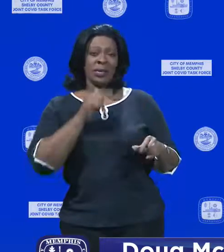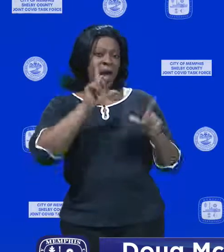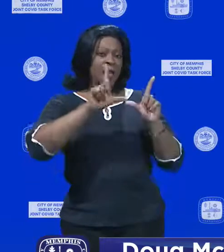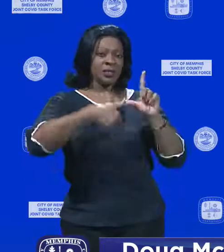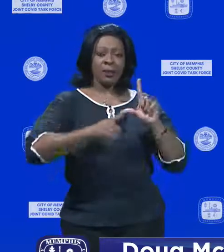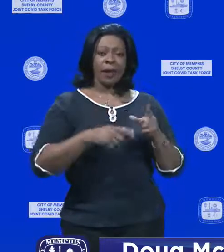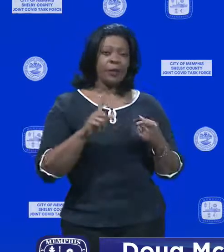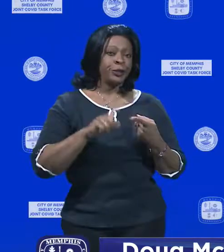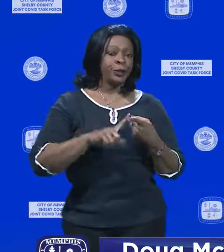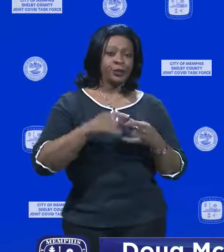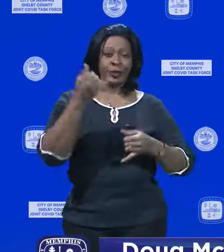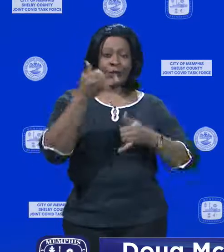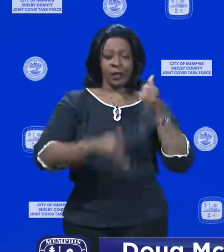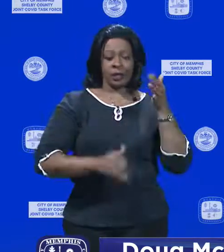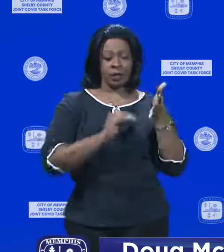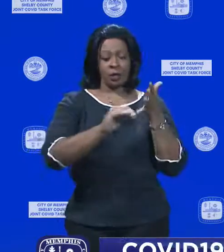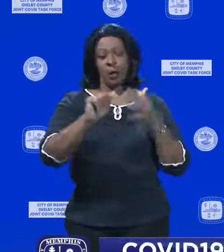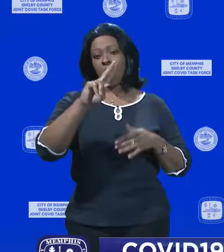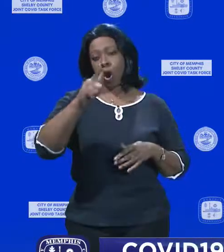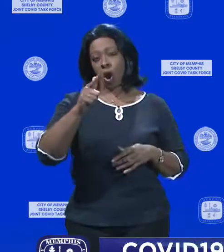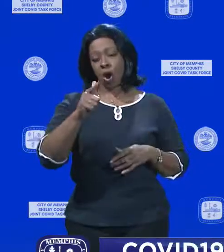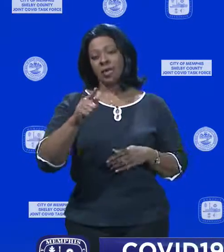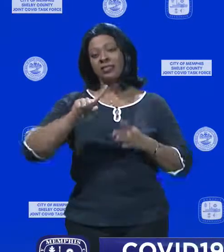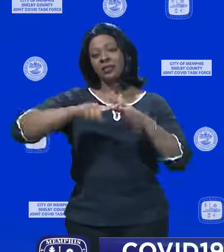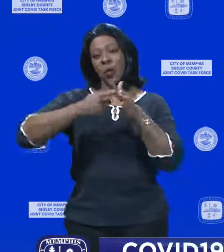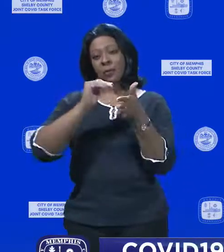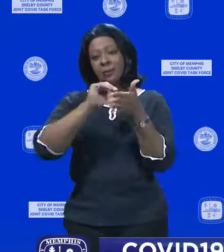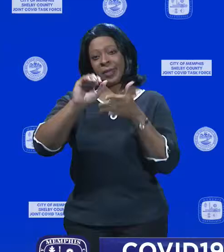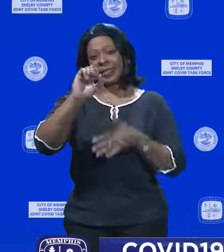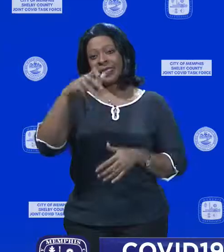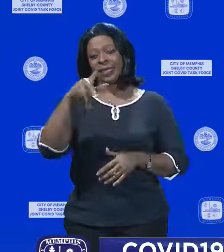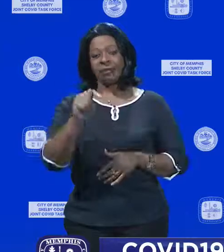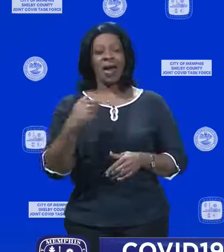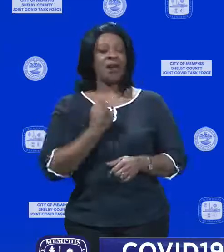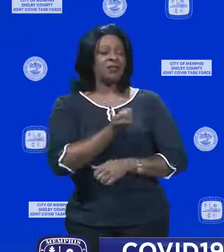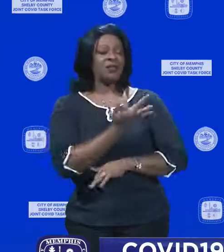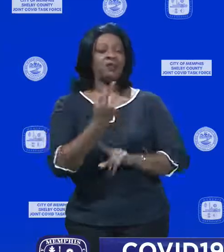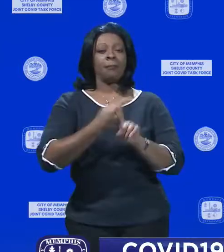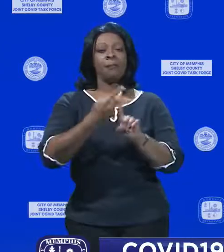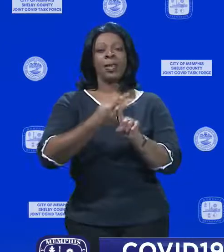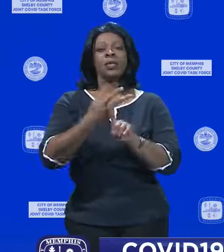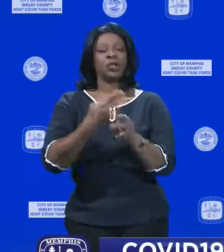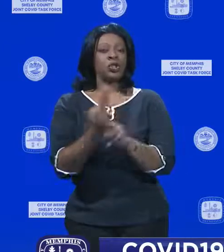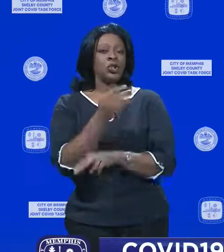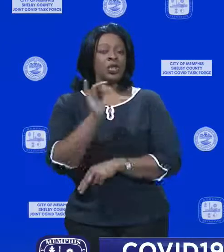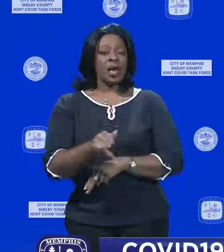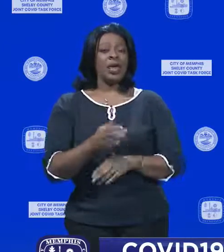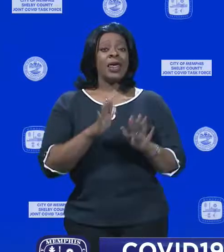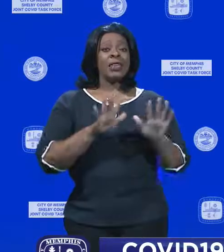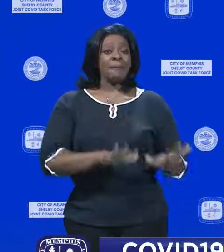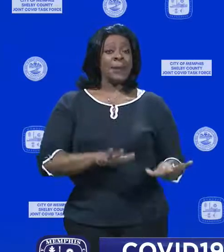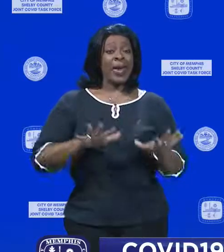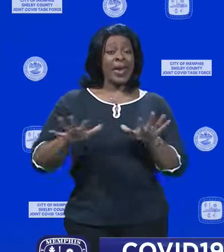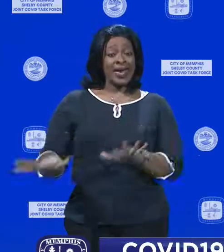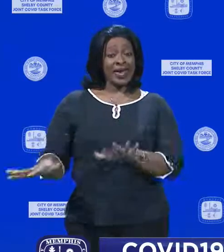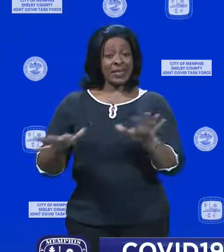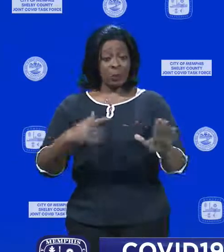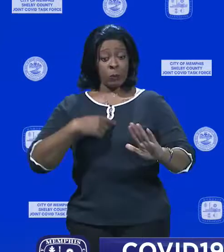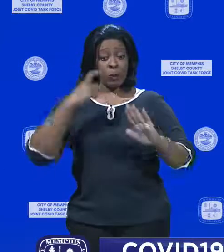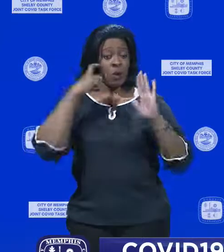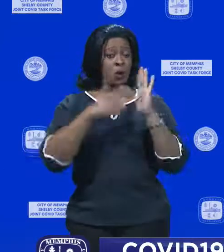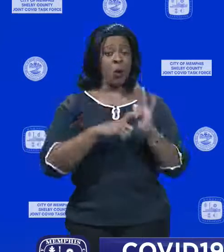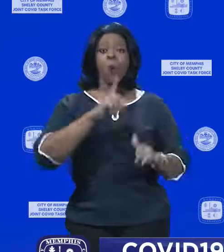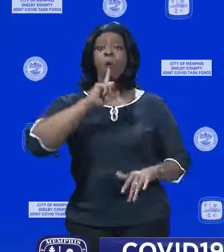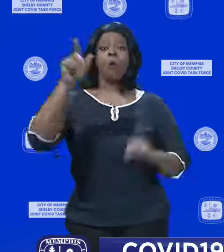till the end of August / beginning of September. So we still have several months to use it. At the pace we're going, we're not